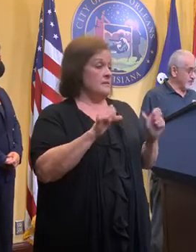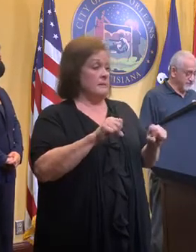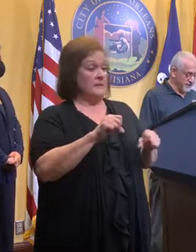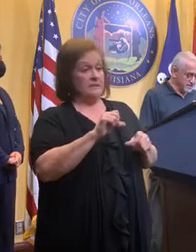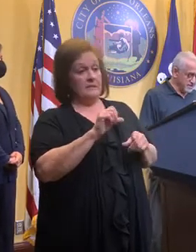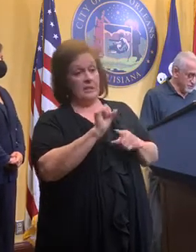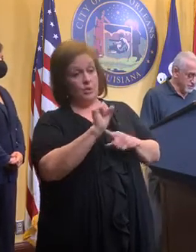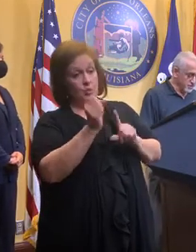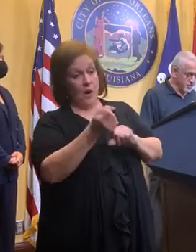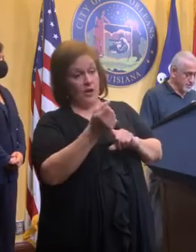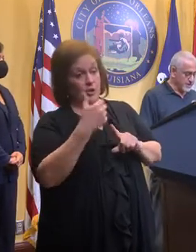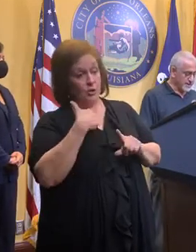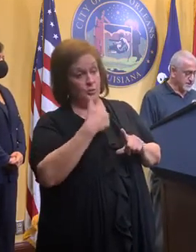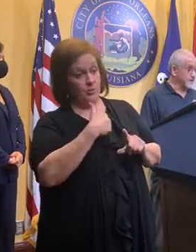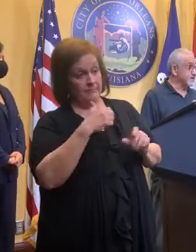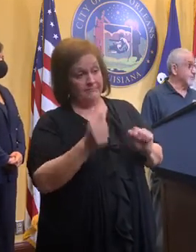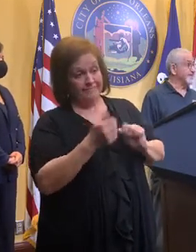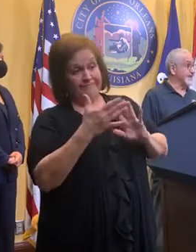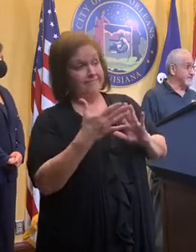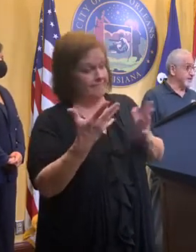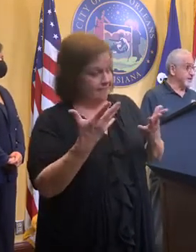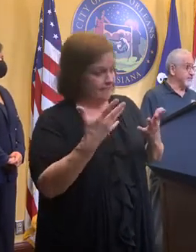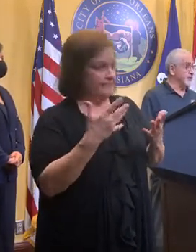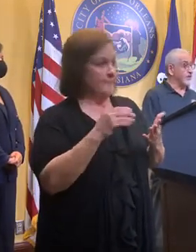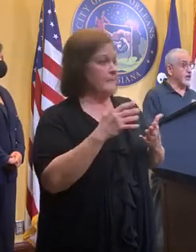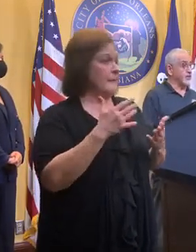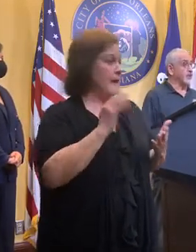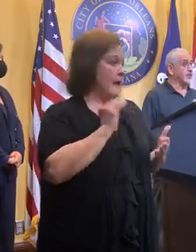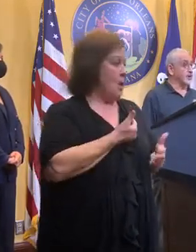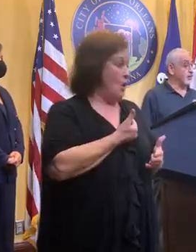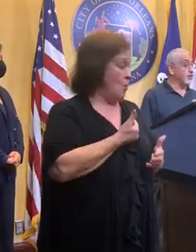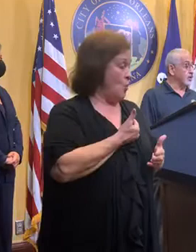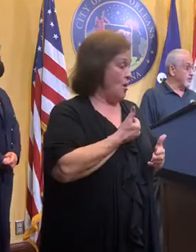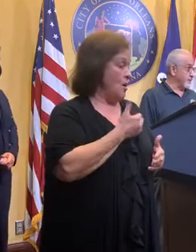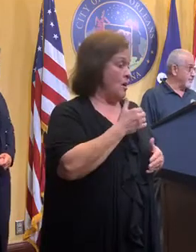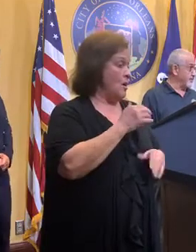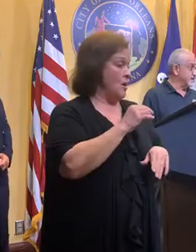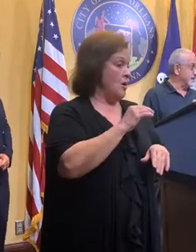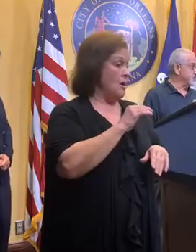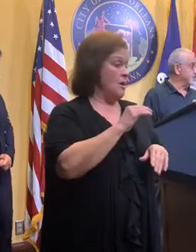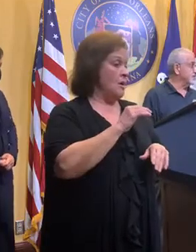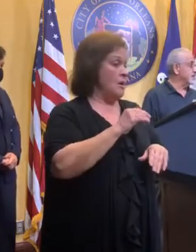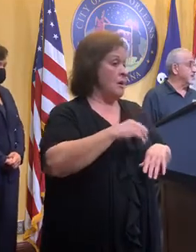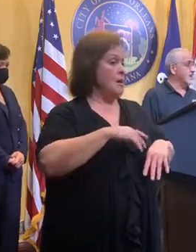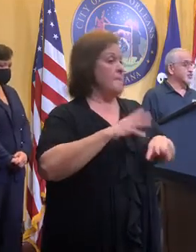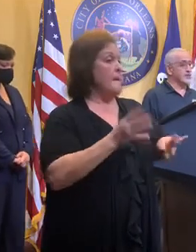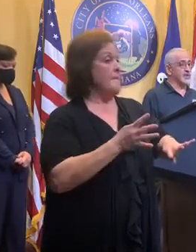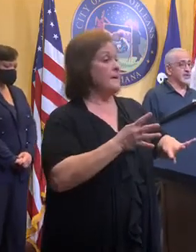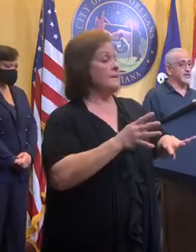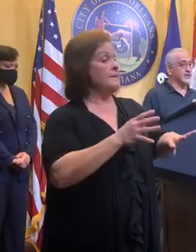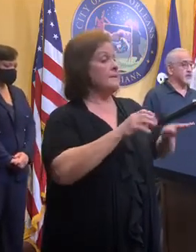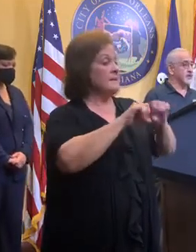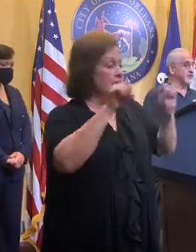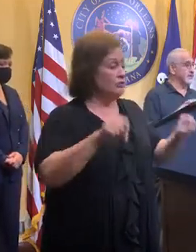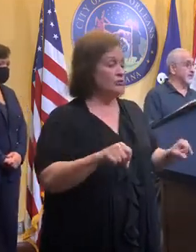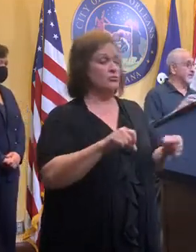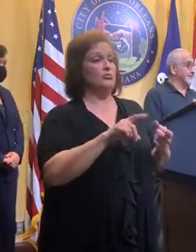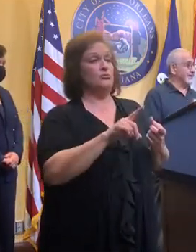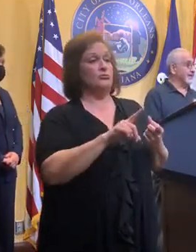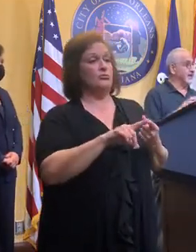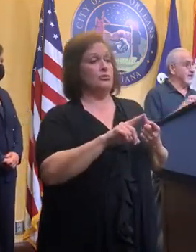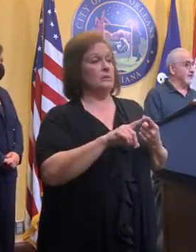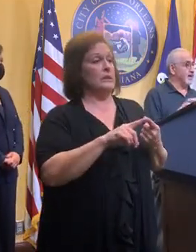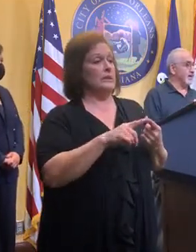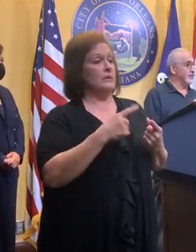situation we may face, we're going to maximize our staffing level throughout all our pumping stations, as well as the ones that